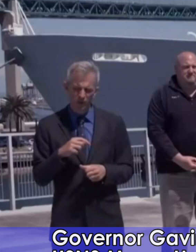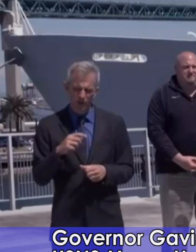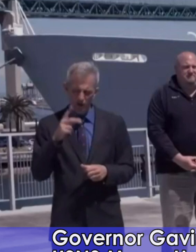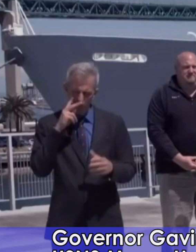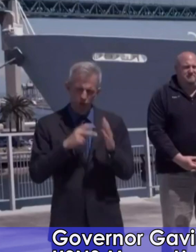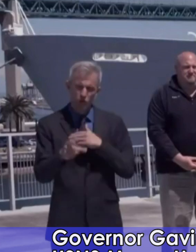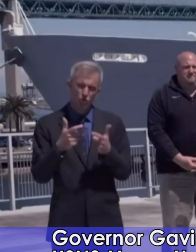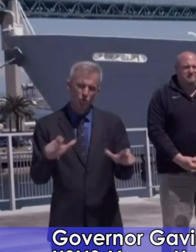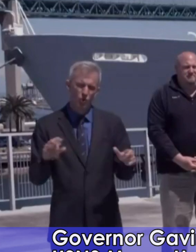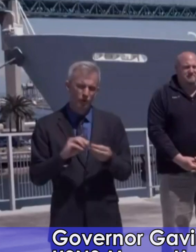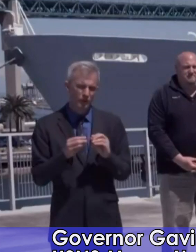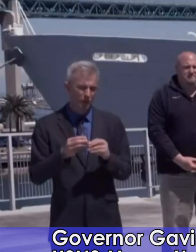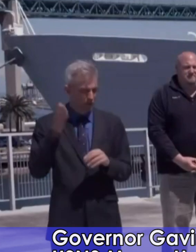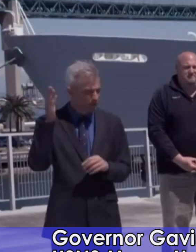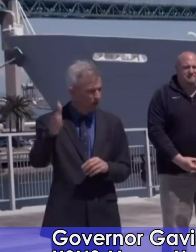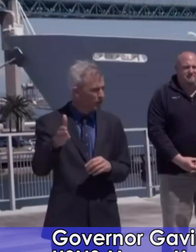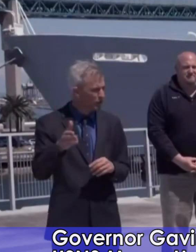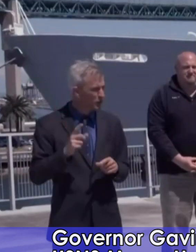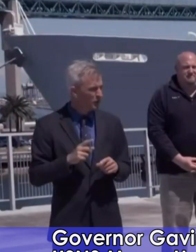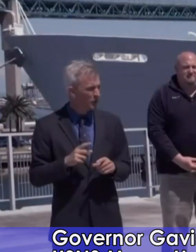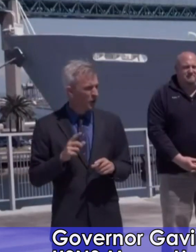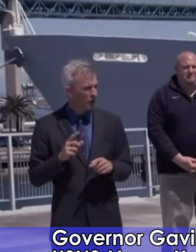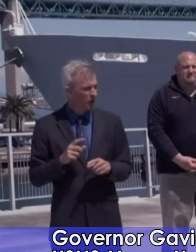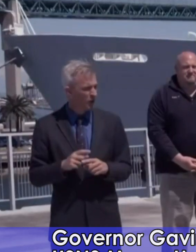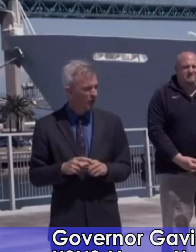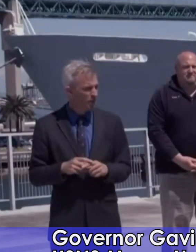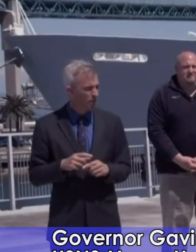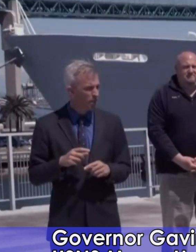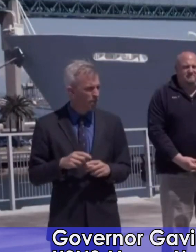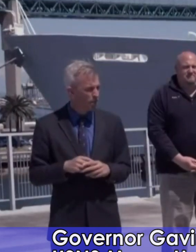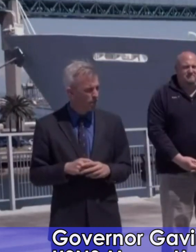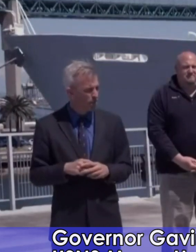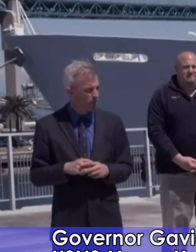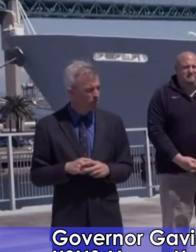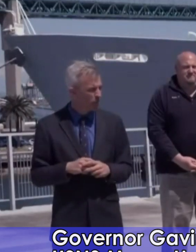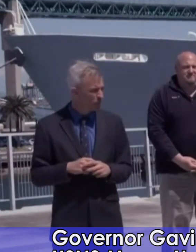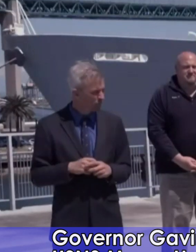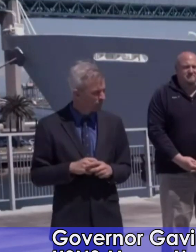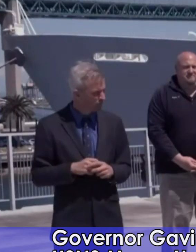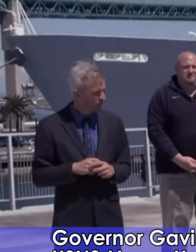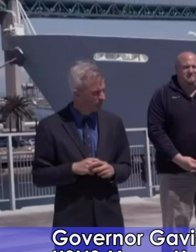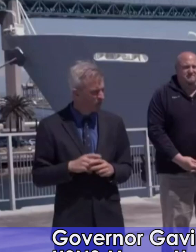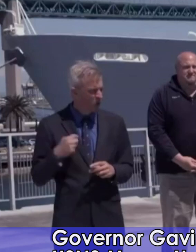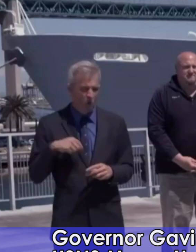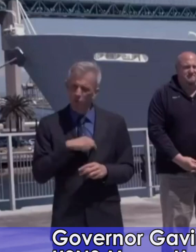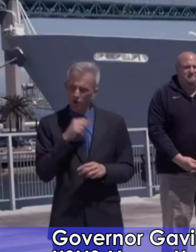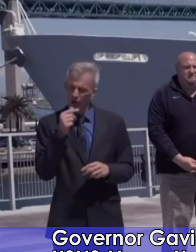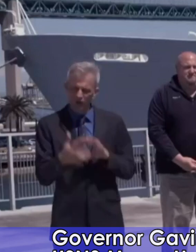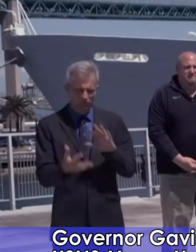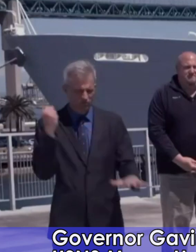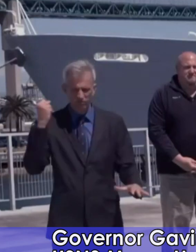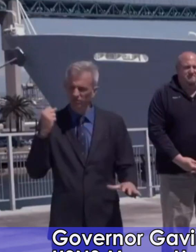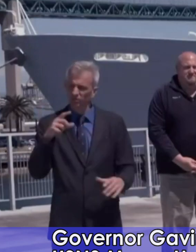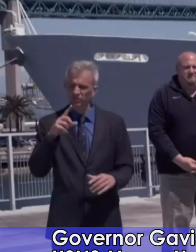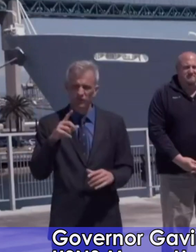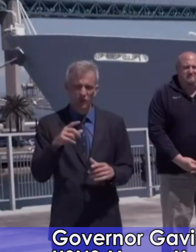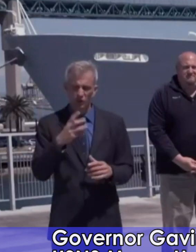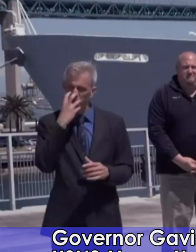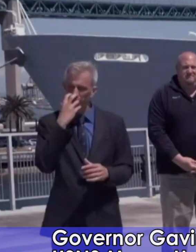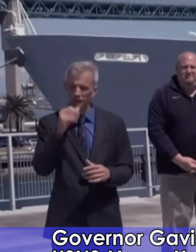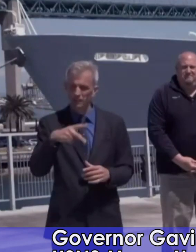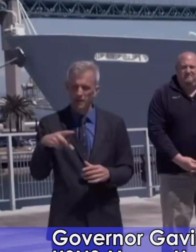the pipeline, but absolutely not. Nor would we take those masks and PPE away from those who are doing testing. That